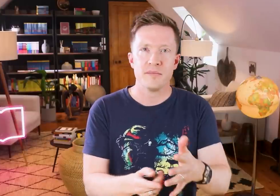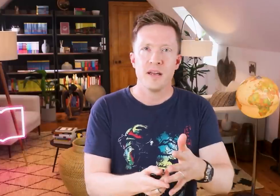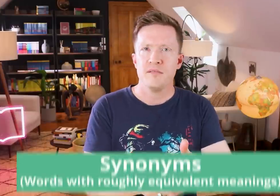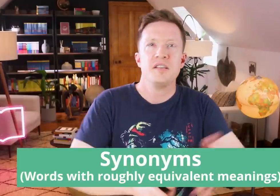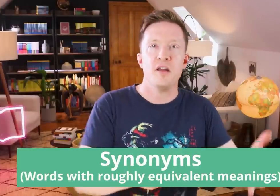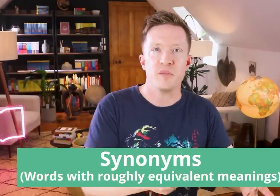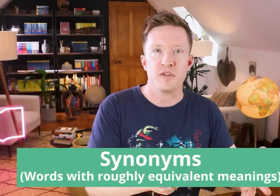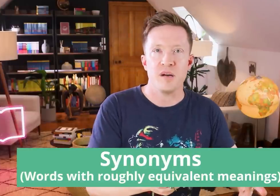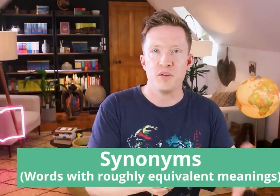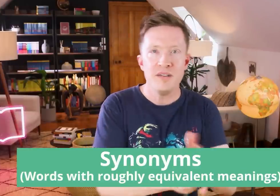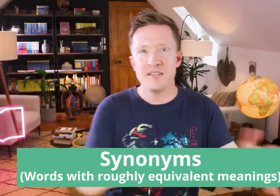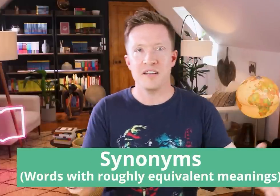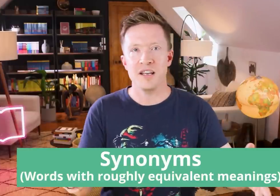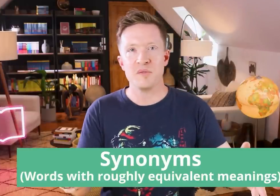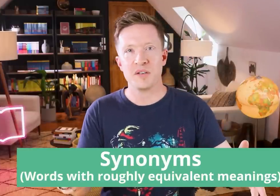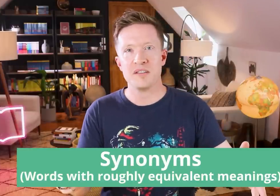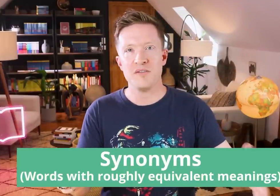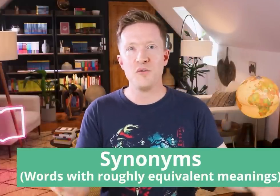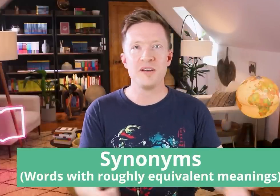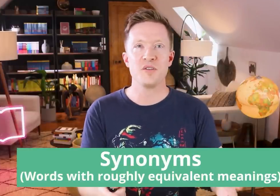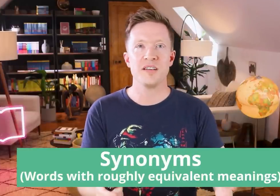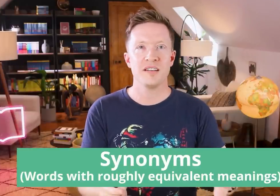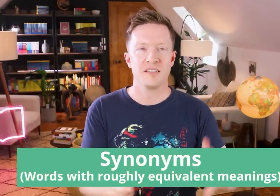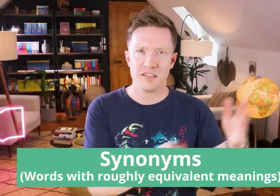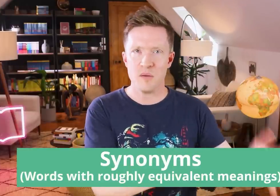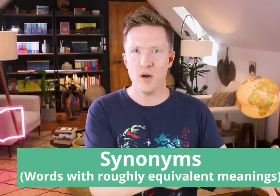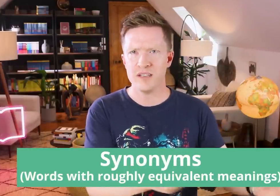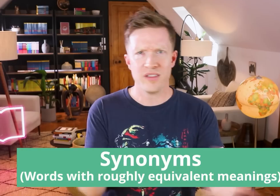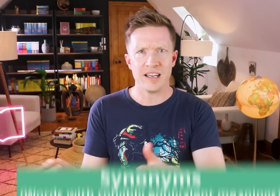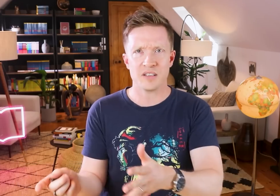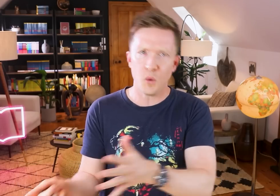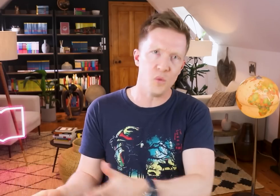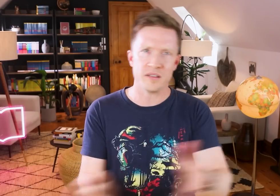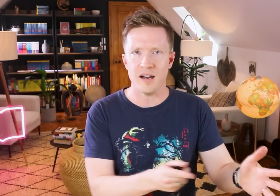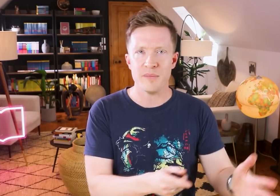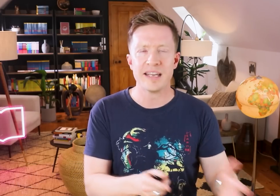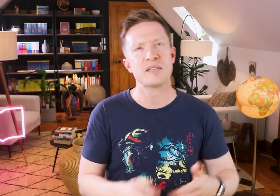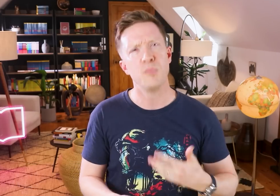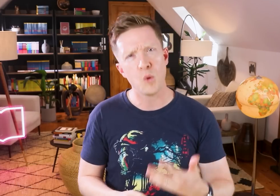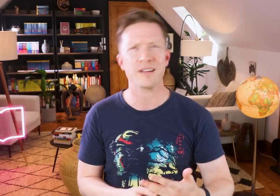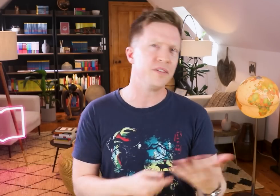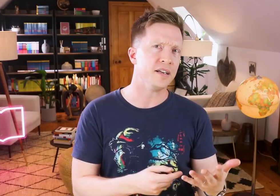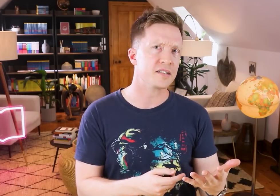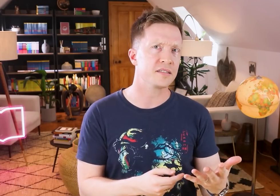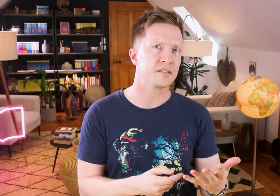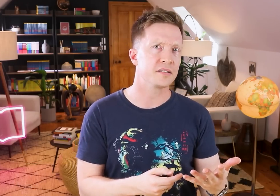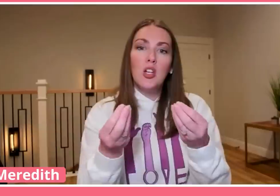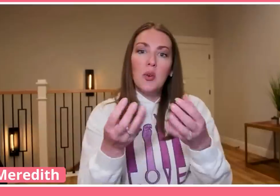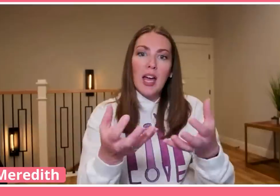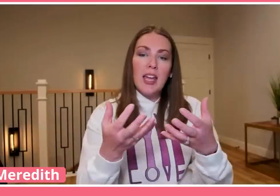synonyms, for example. You need synonyms because if you're always using the same words for things all the time, then it gets boring fast. You and I,